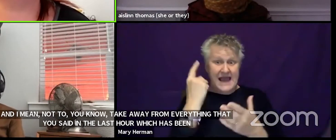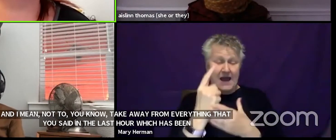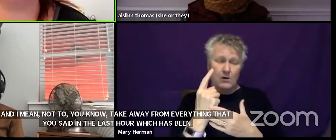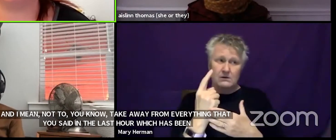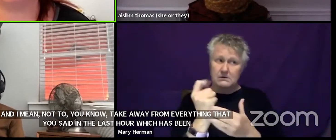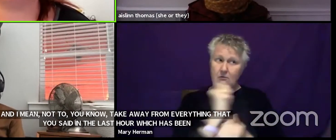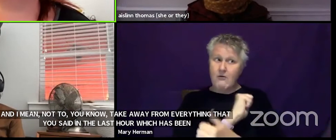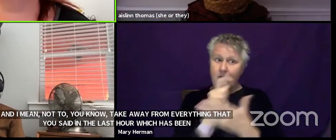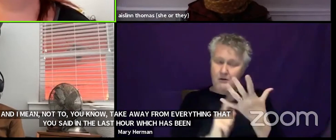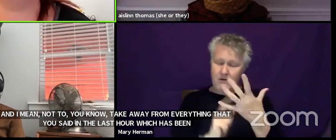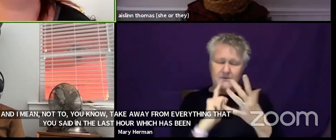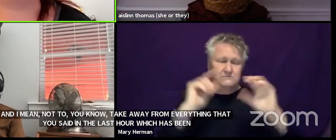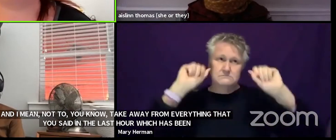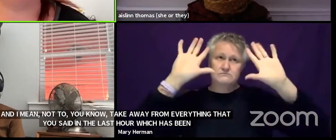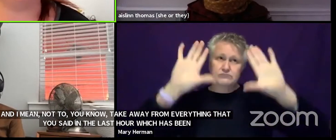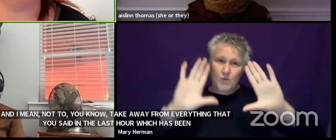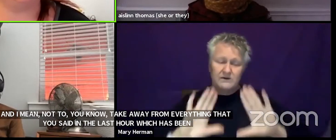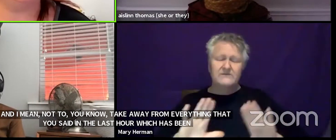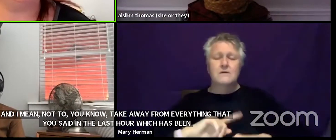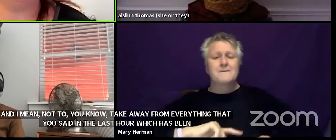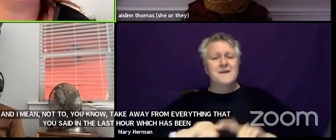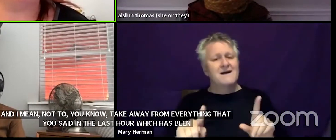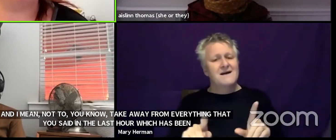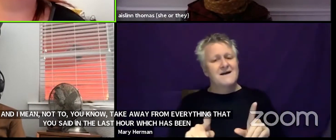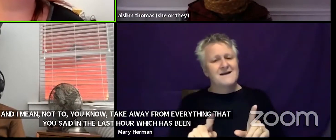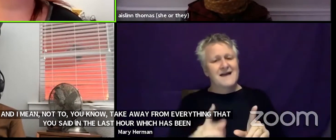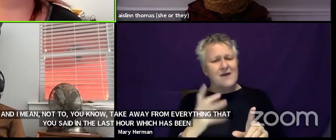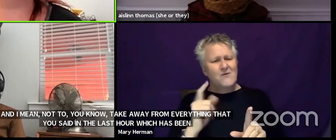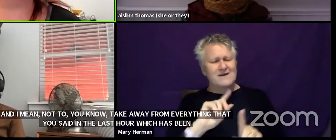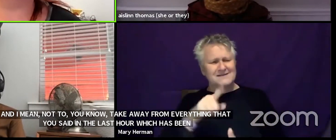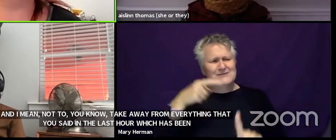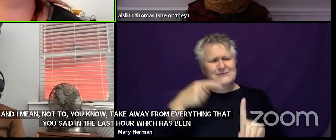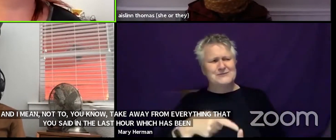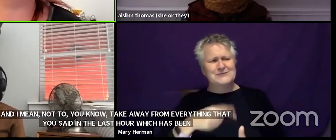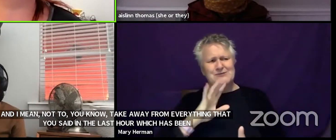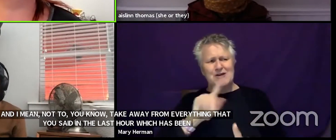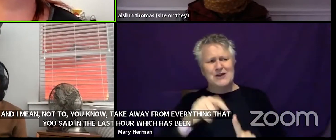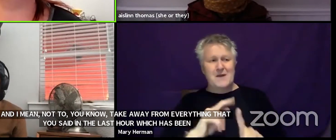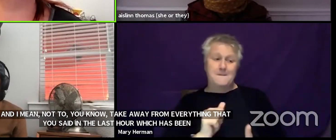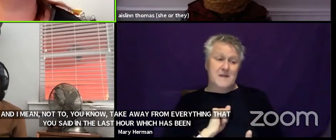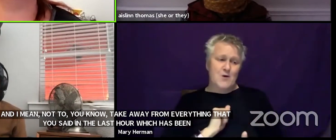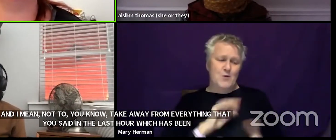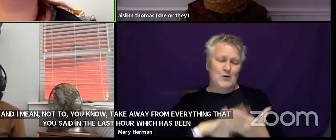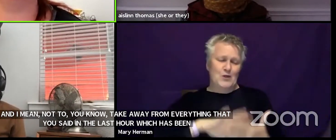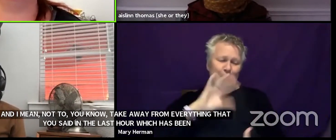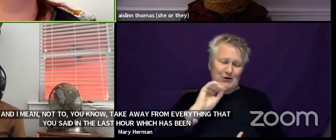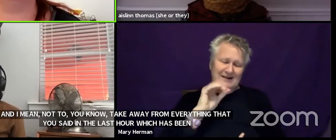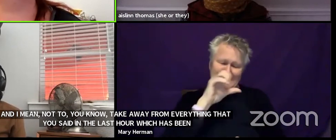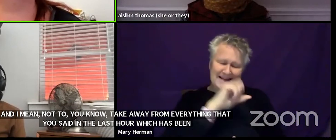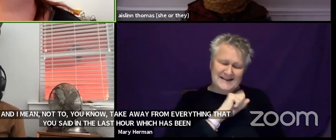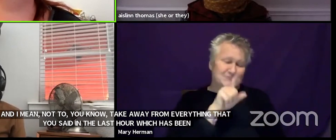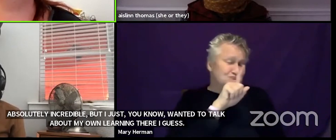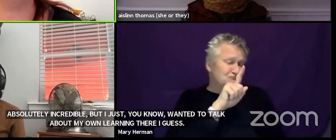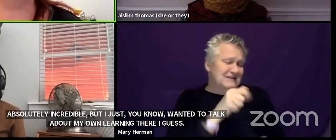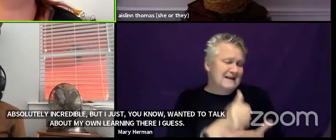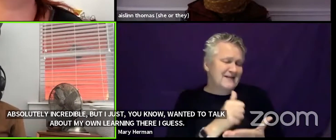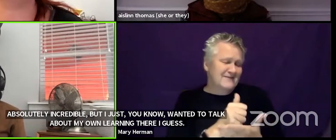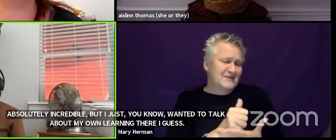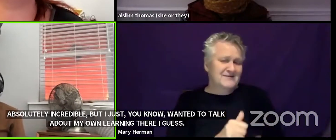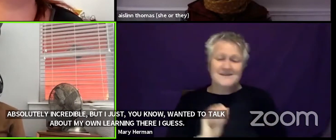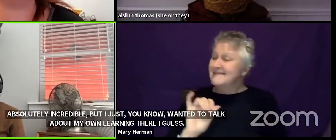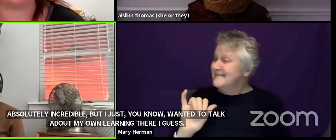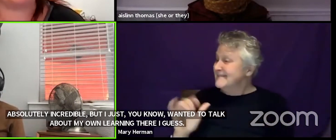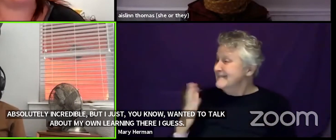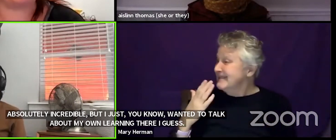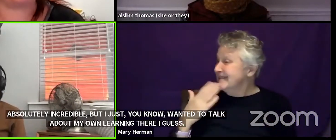I just, wanted to talk about my own learning there, I guess. It was really helpful. Yeah, thank